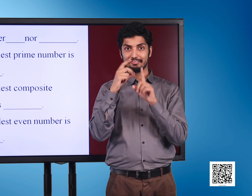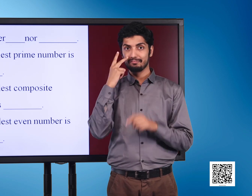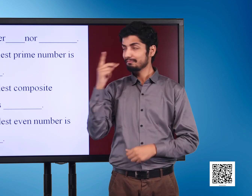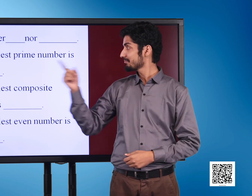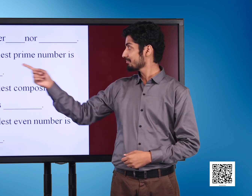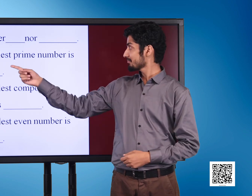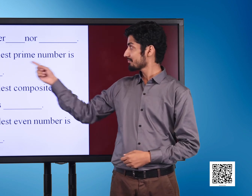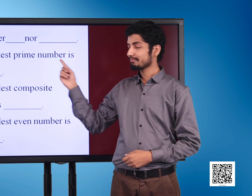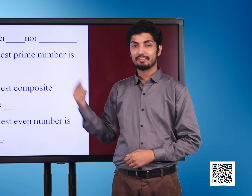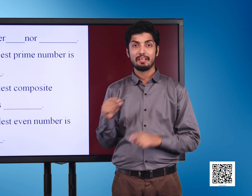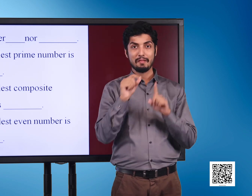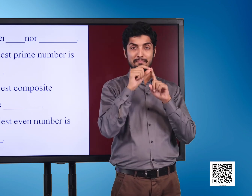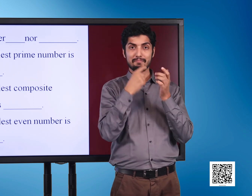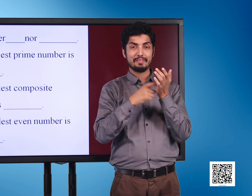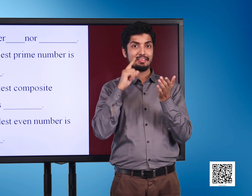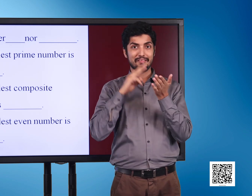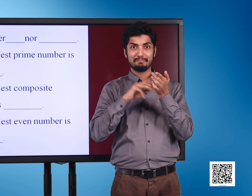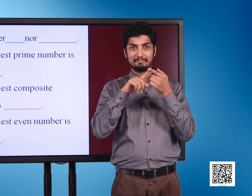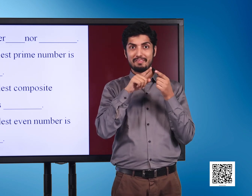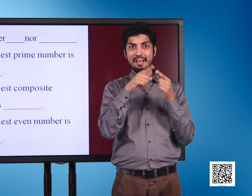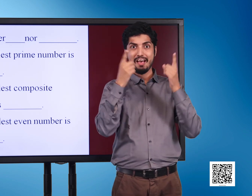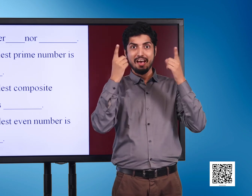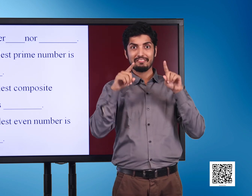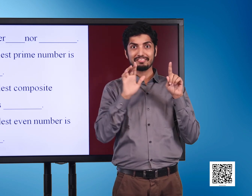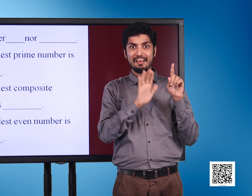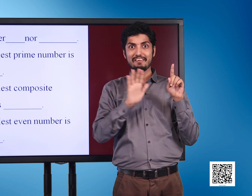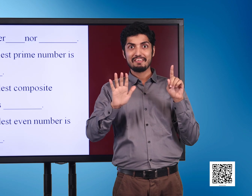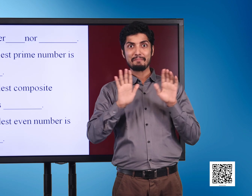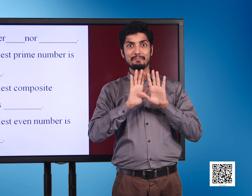D. The smallest prime number is dash.